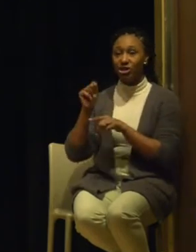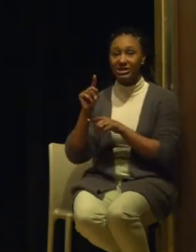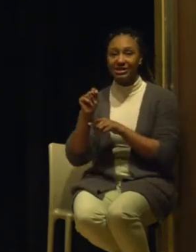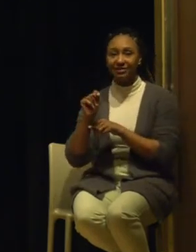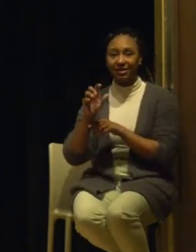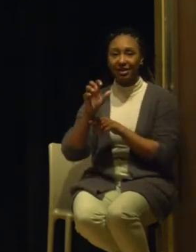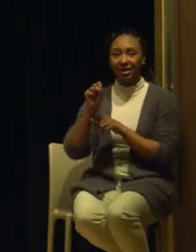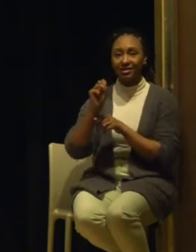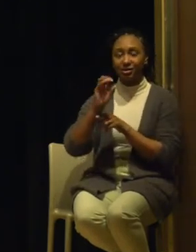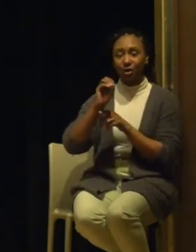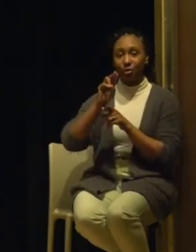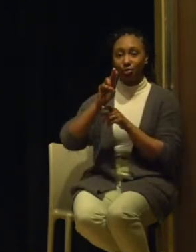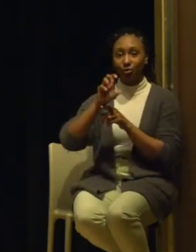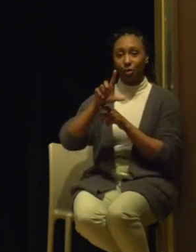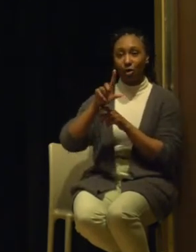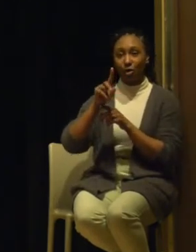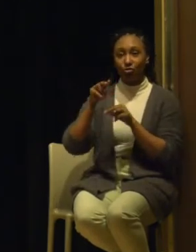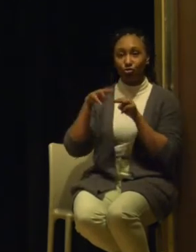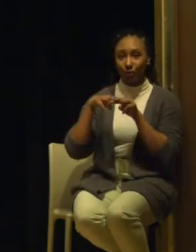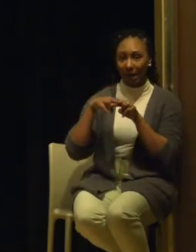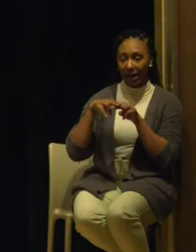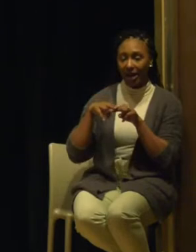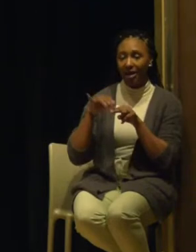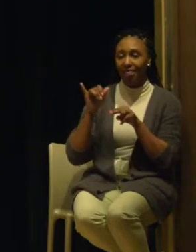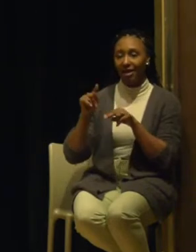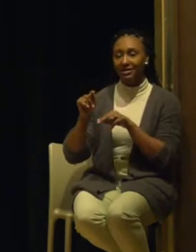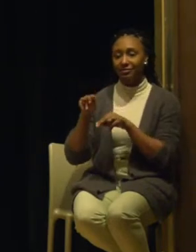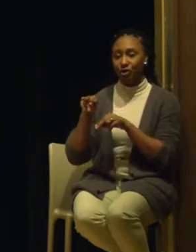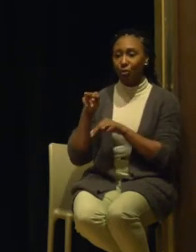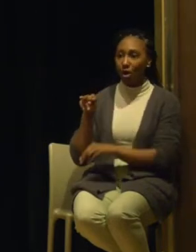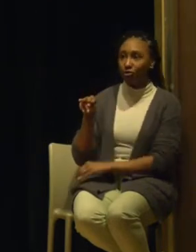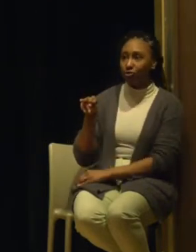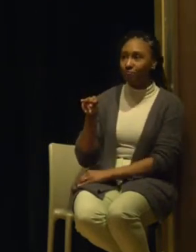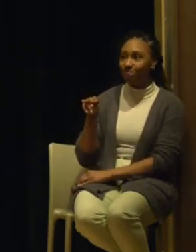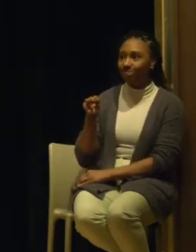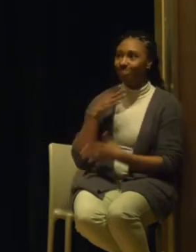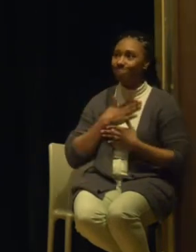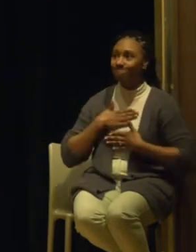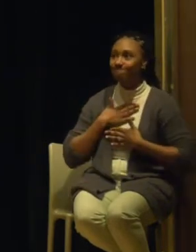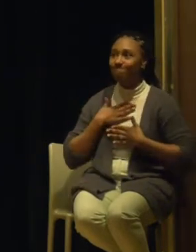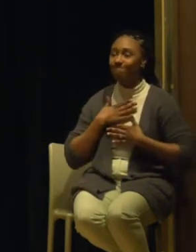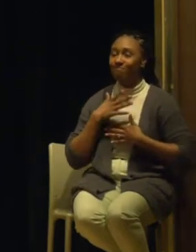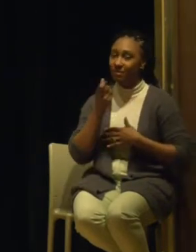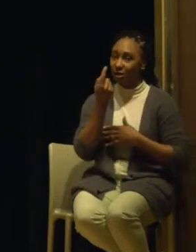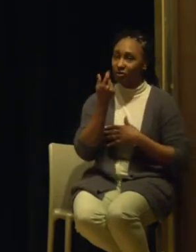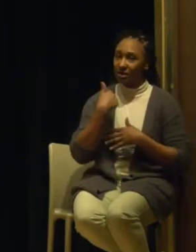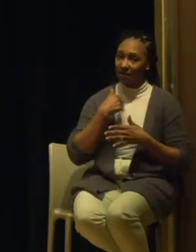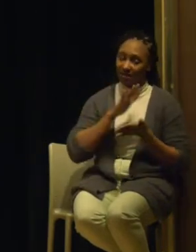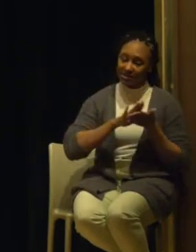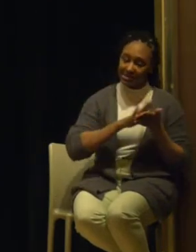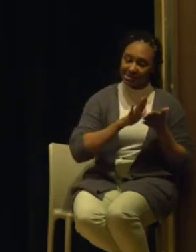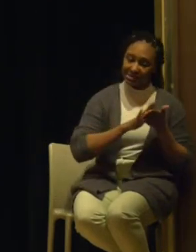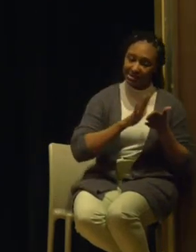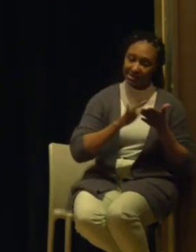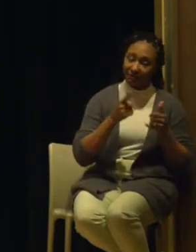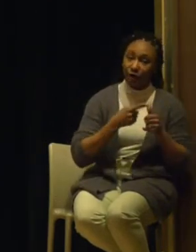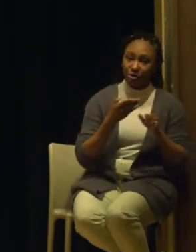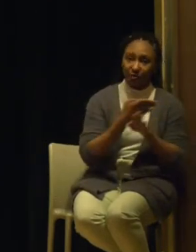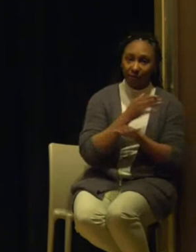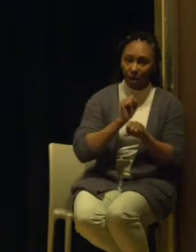we had. And I had to do my chores before 1 o'clock so I could watch Soul Train and learn the dances, see the